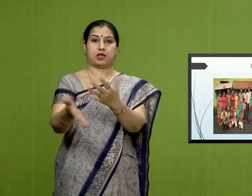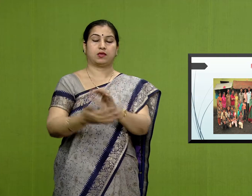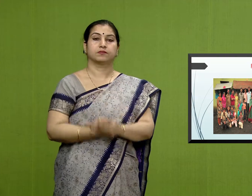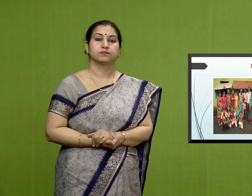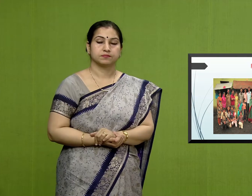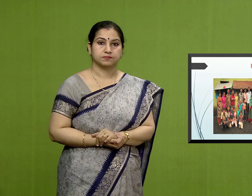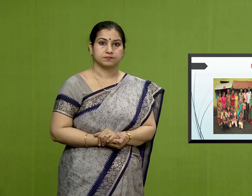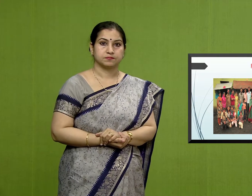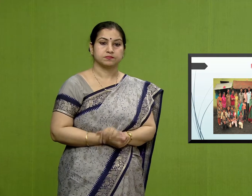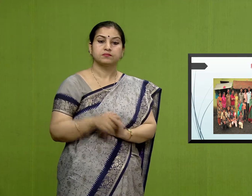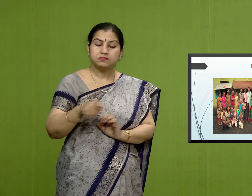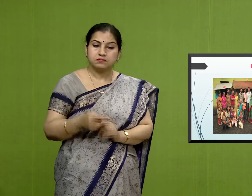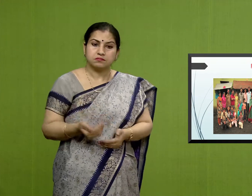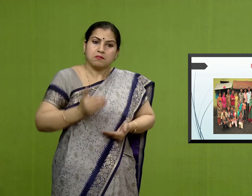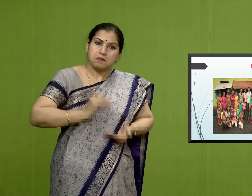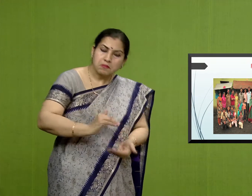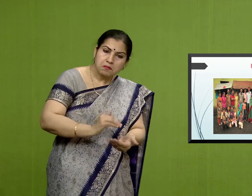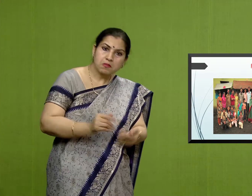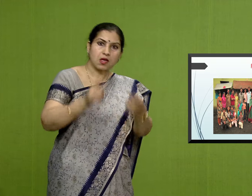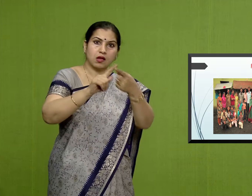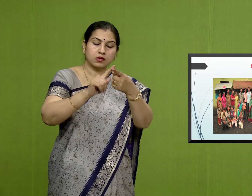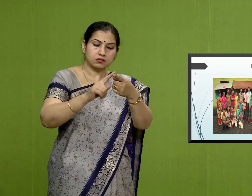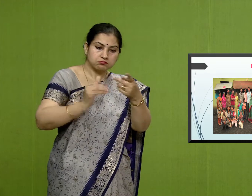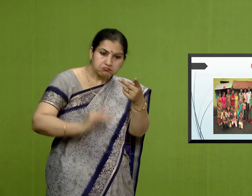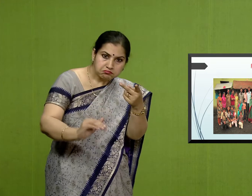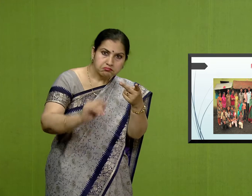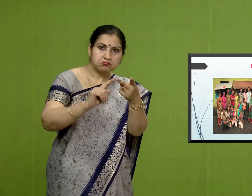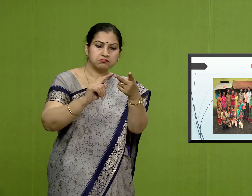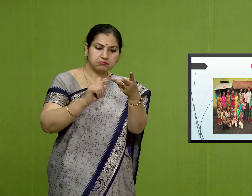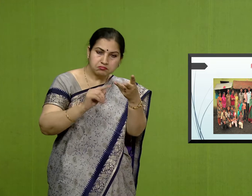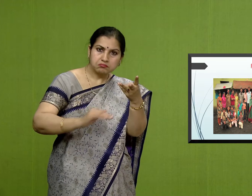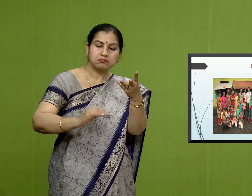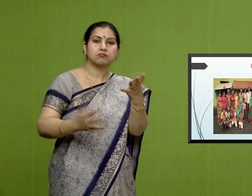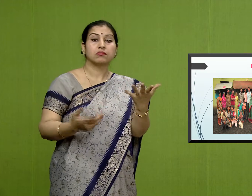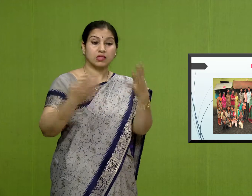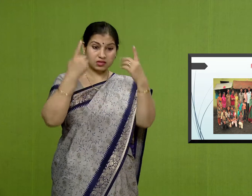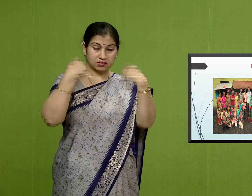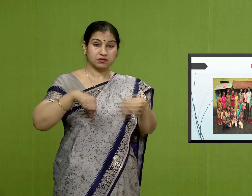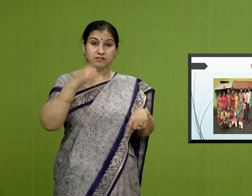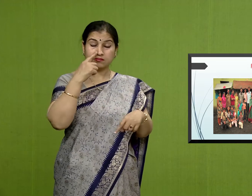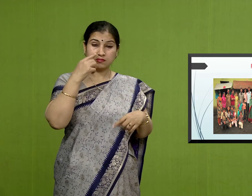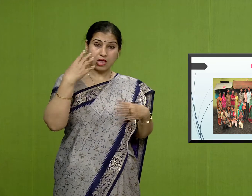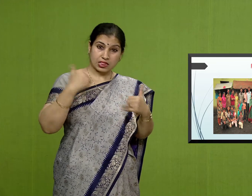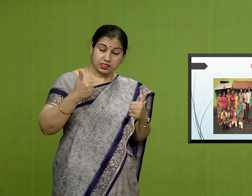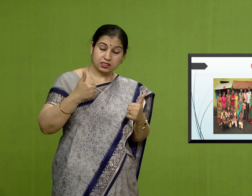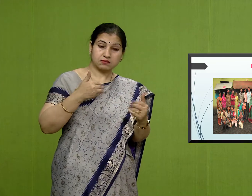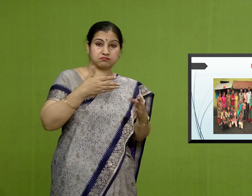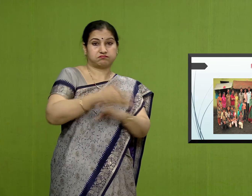With frequent pregnancies, the health of the lady is seriously affected.